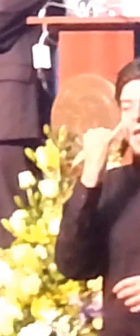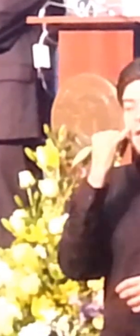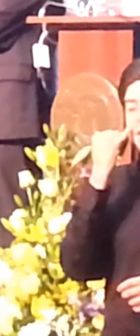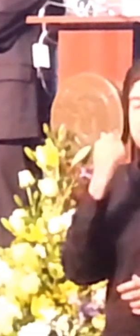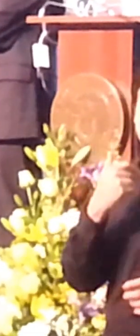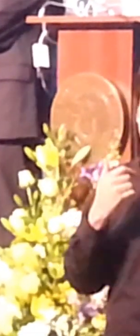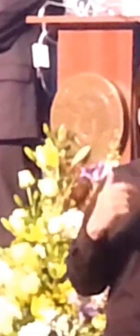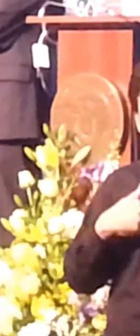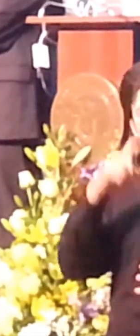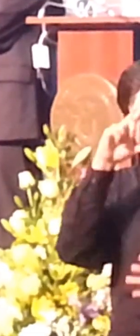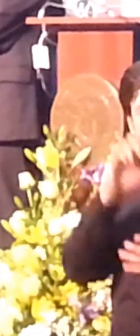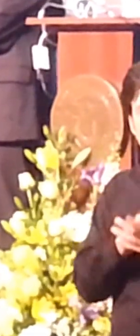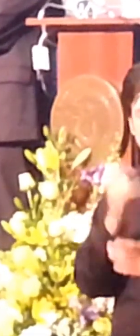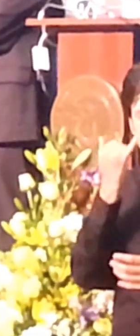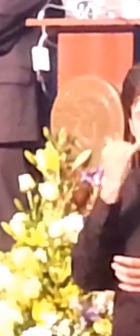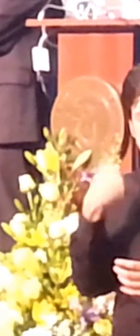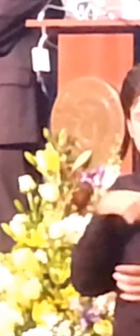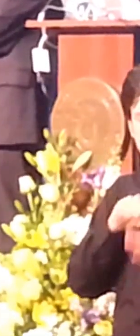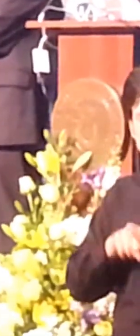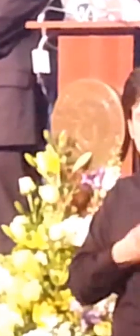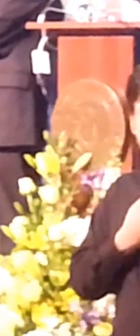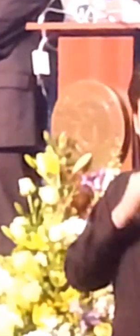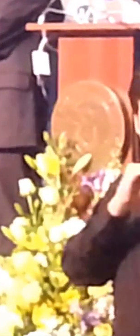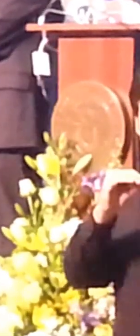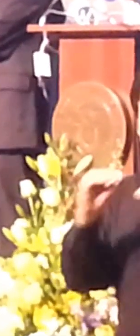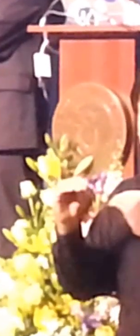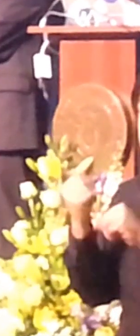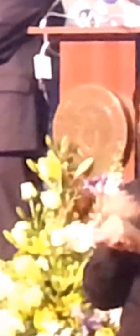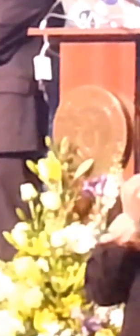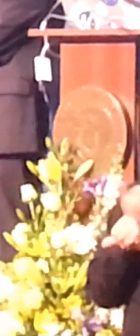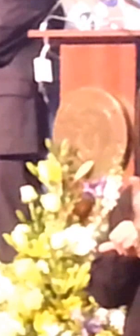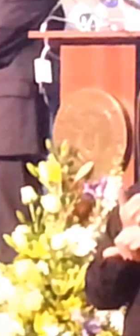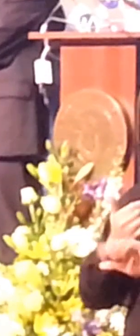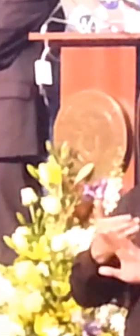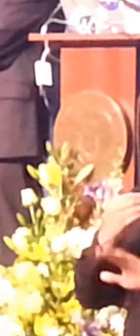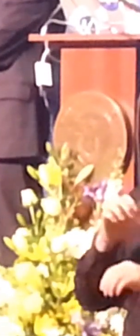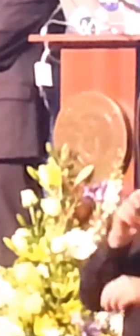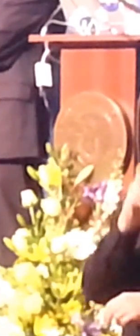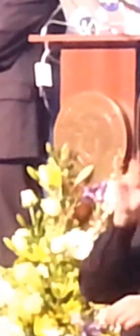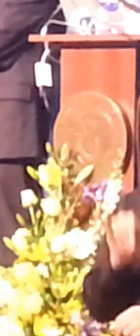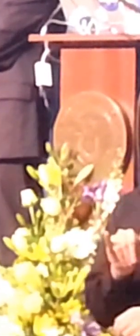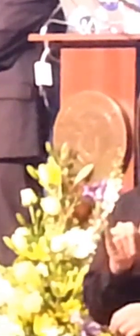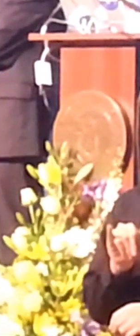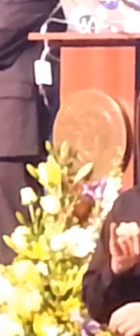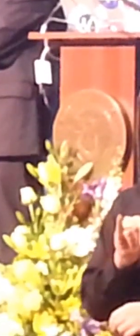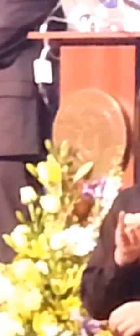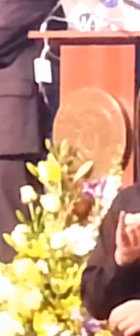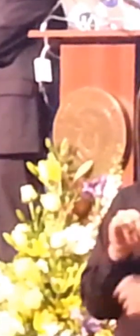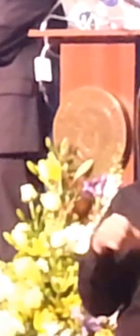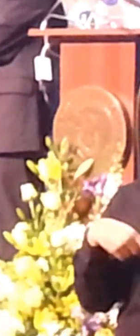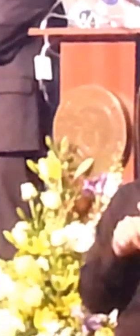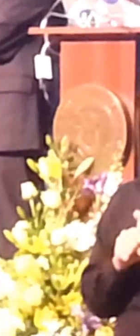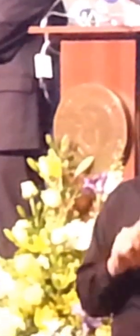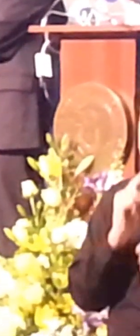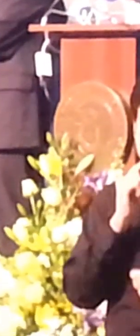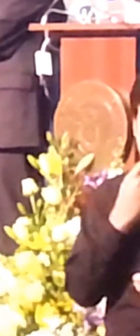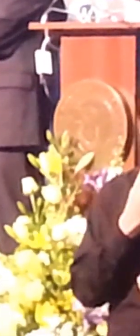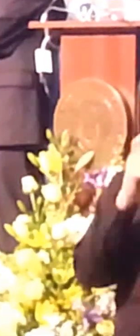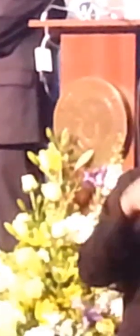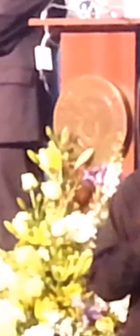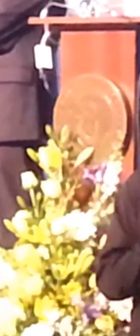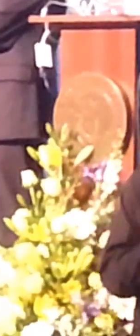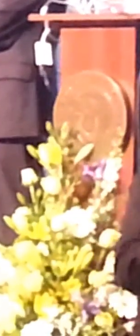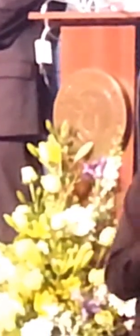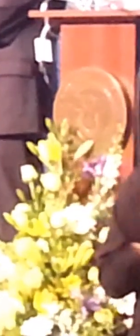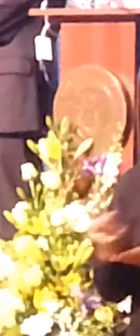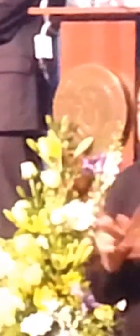I believe that if we just started teaching algebra earlier and don't make it such a make or break thing, or just make it a little more